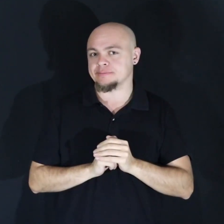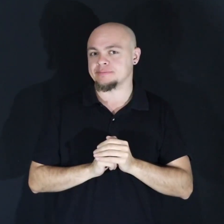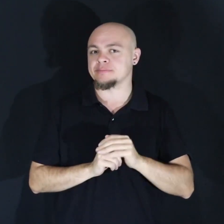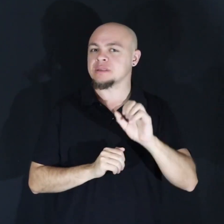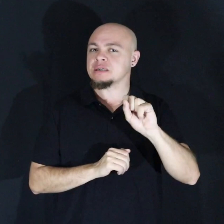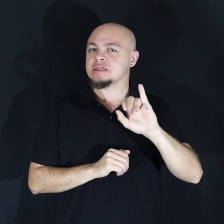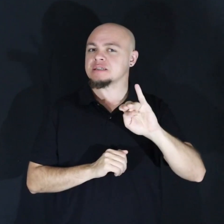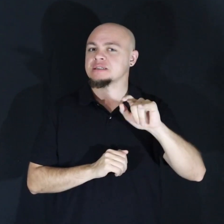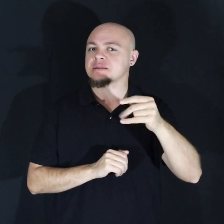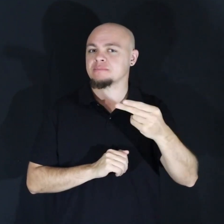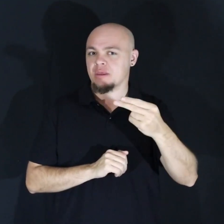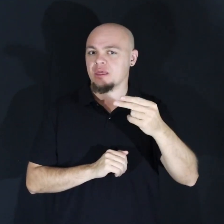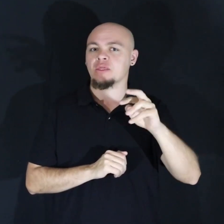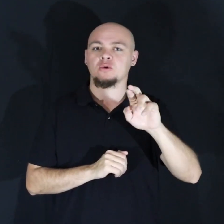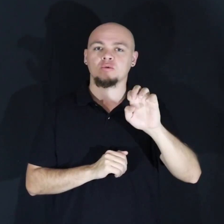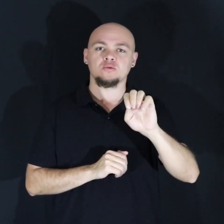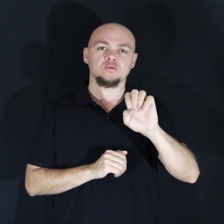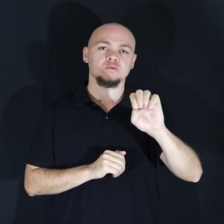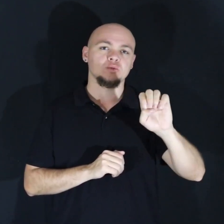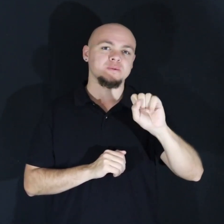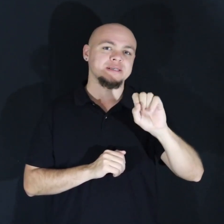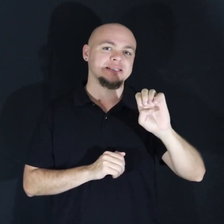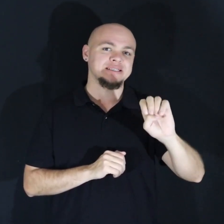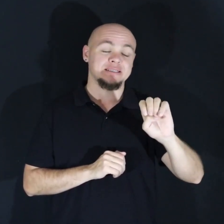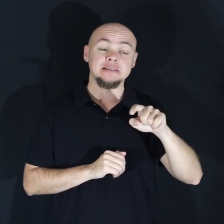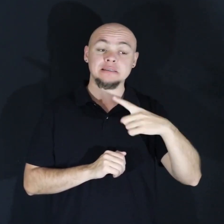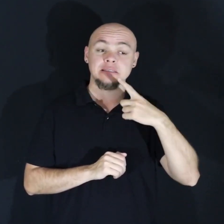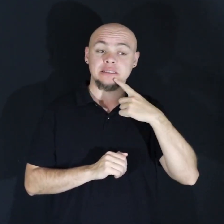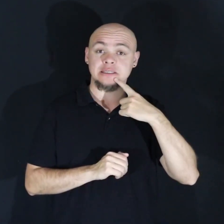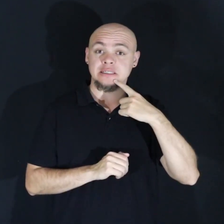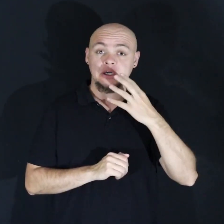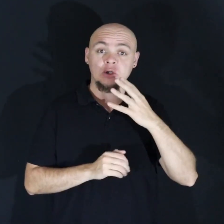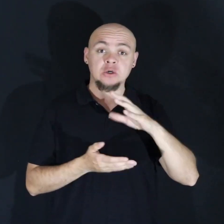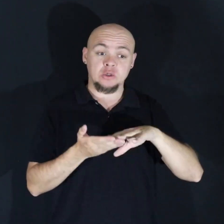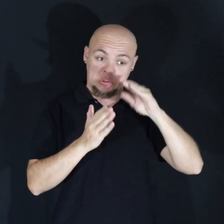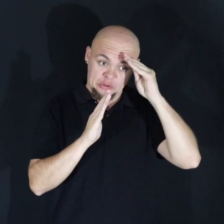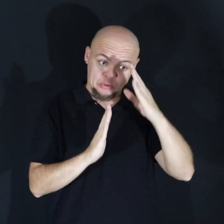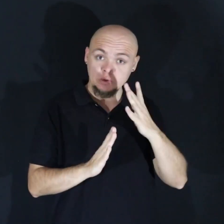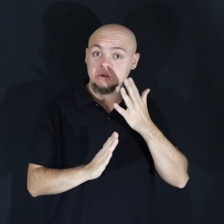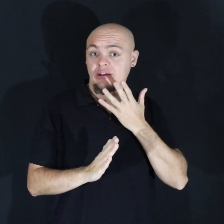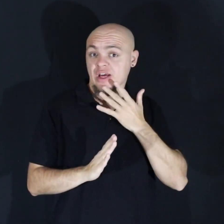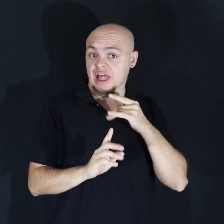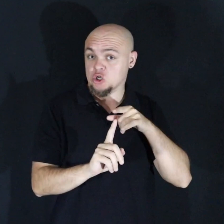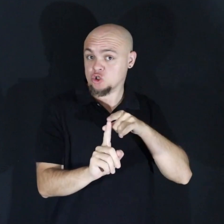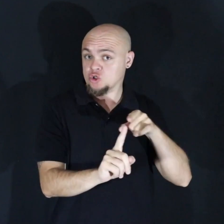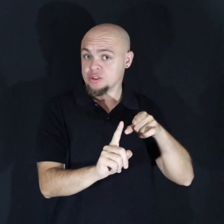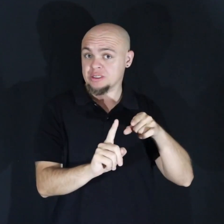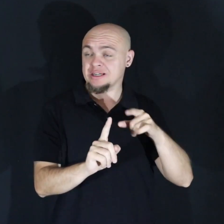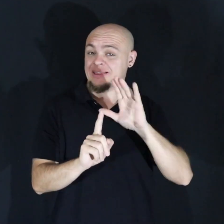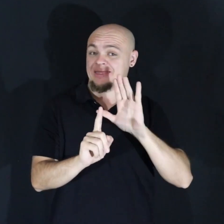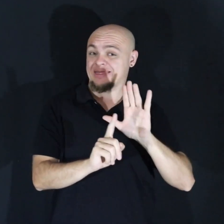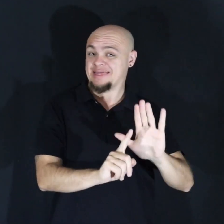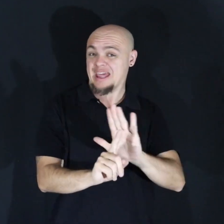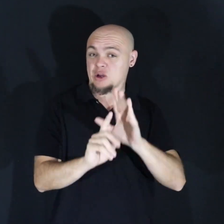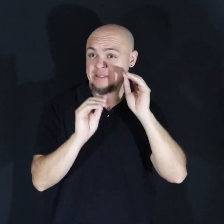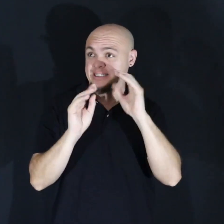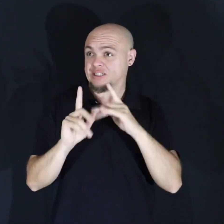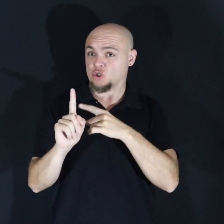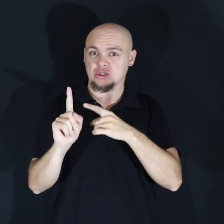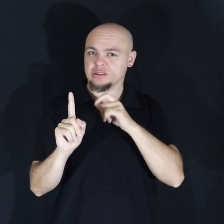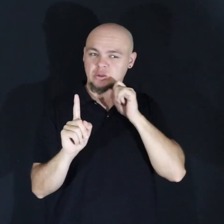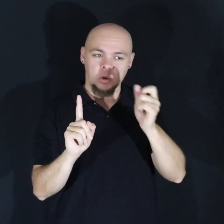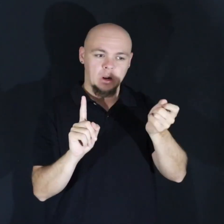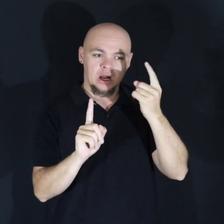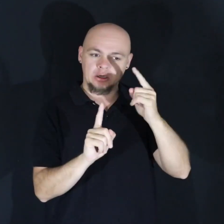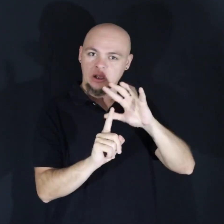Smith and Reeves contends that students of color are often taught by teachers who do not understand